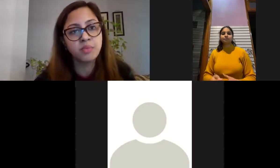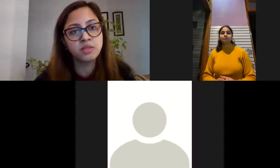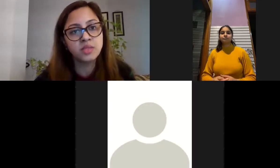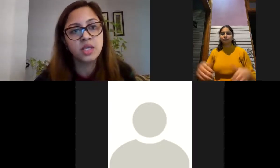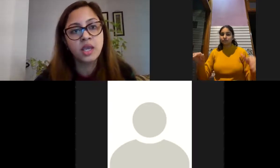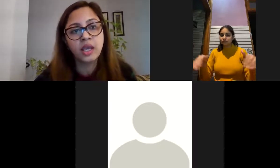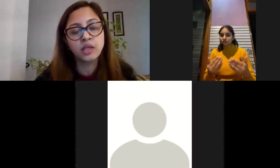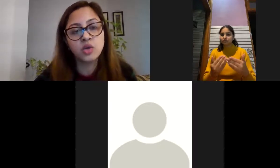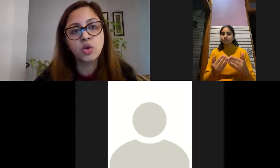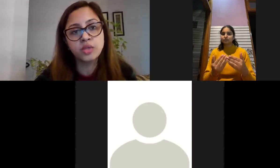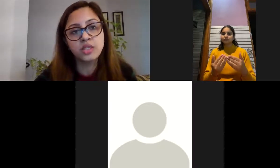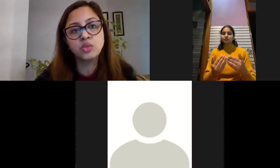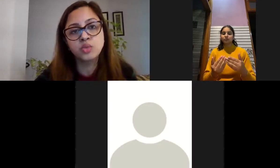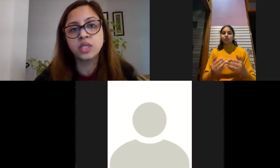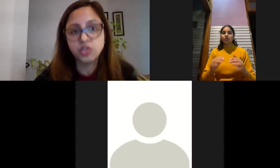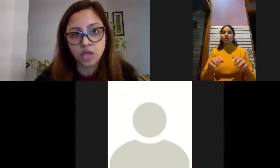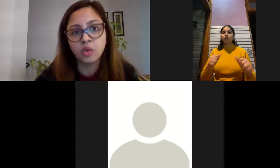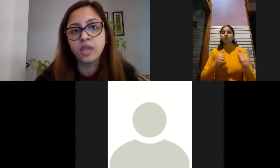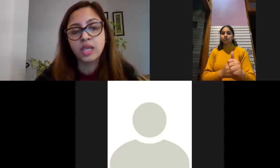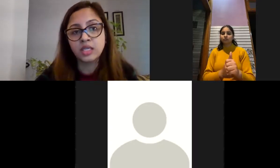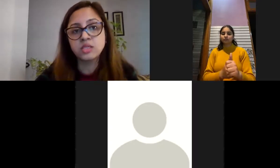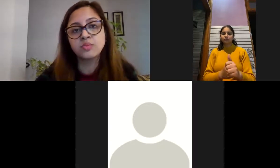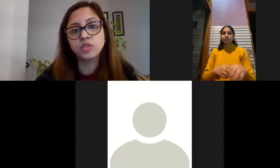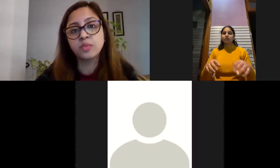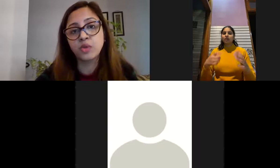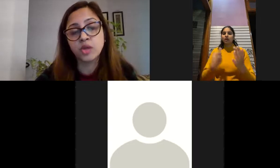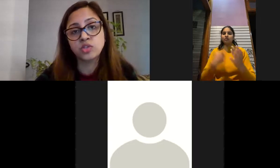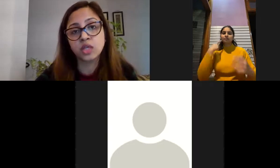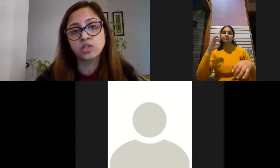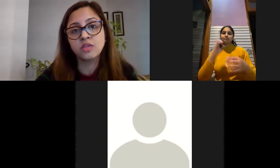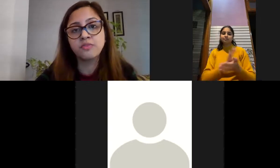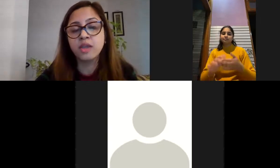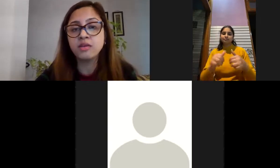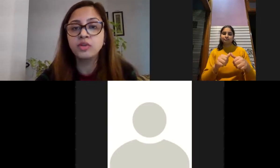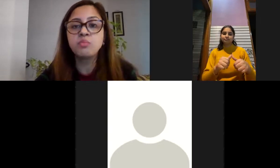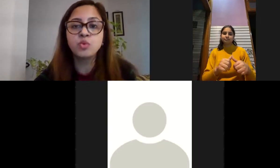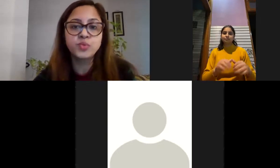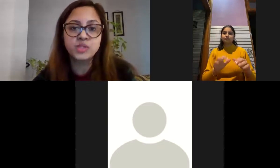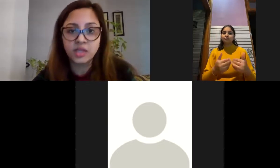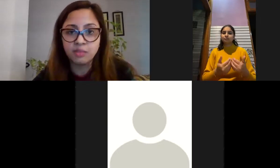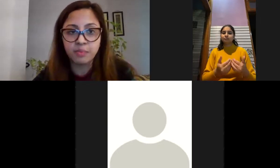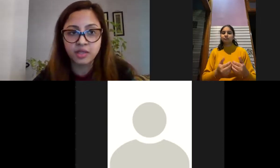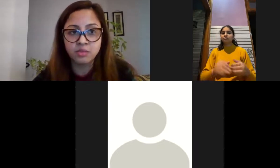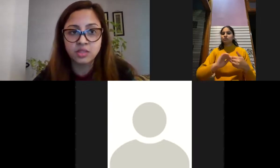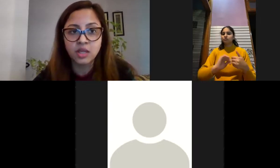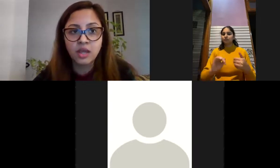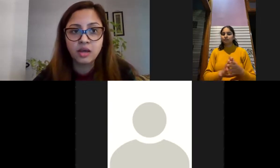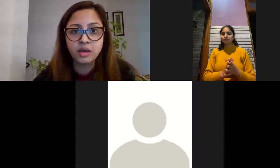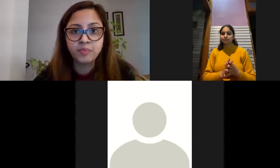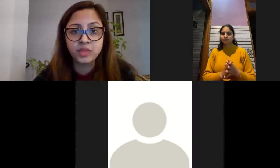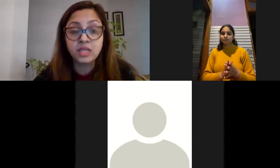the impediment, and according to Ray Chow, in terms of the plot structure, the fire removes the